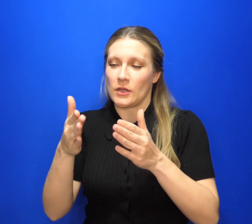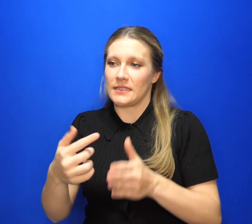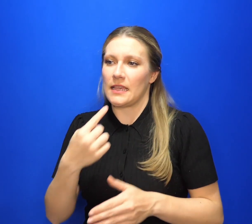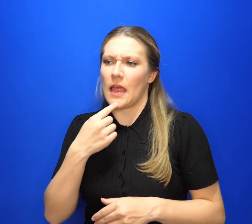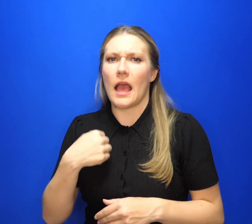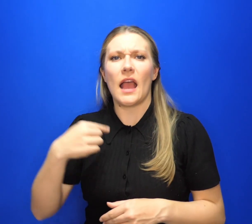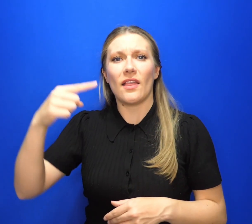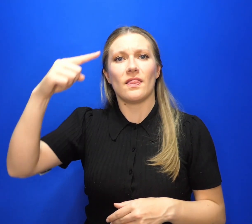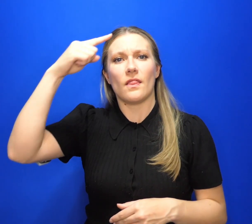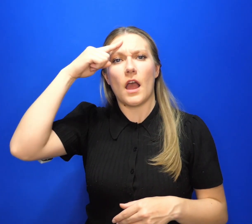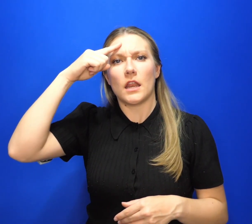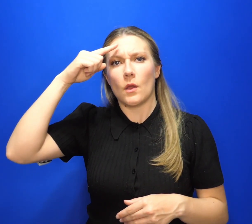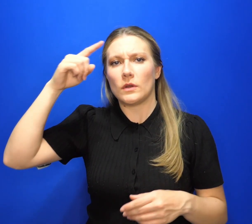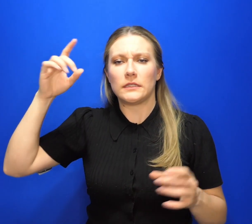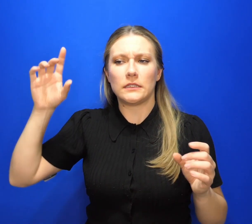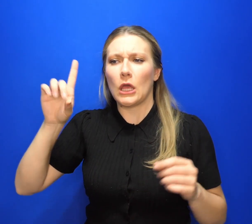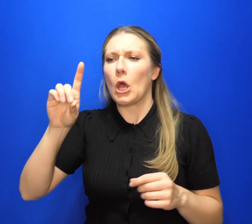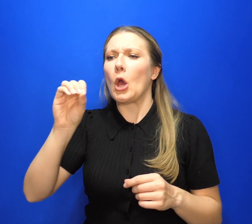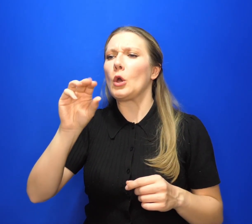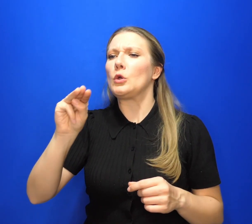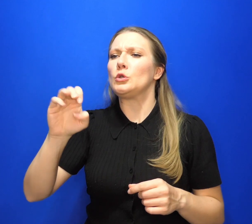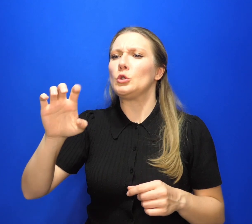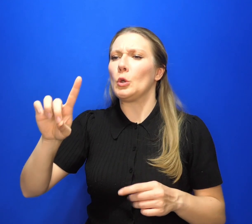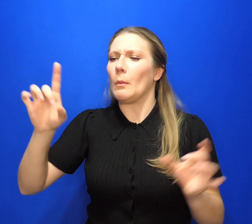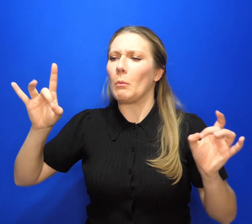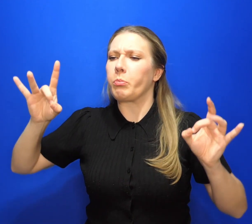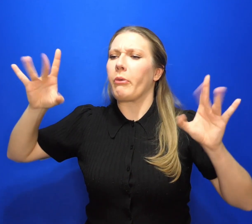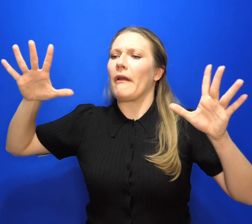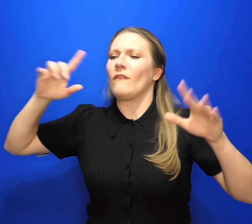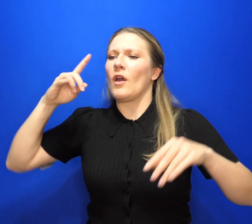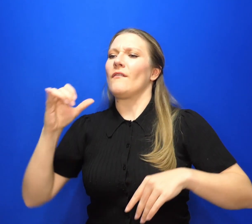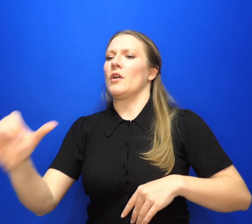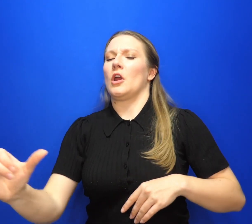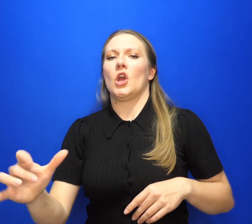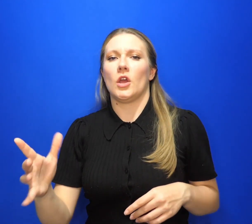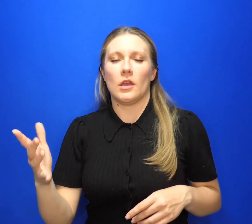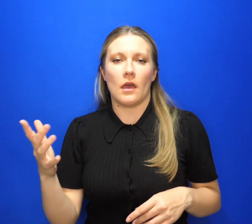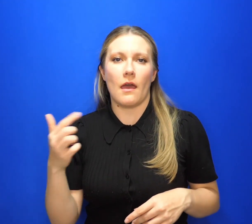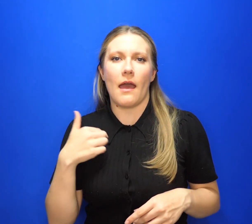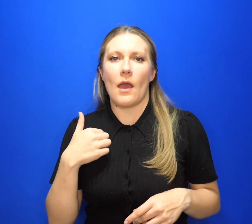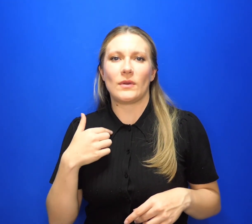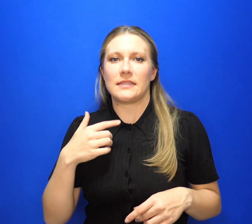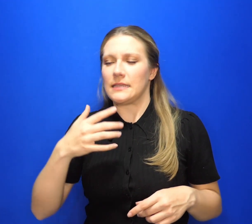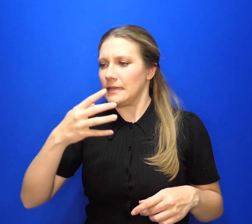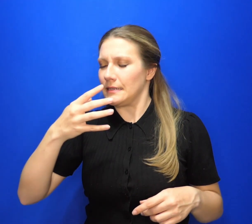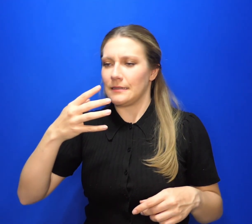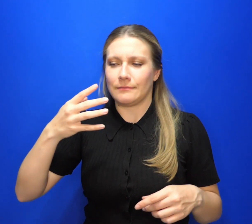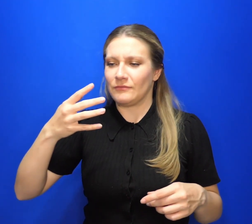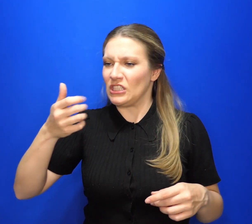I was doomed. I was in denial, and I spent days researching articles about potential cures,